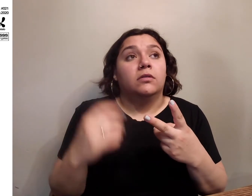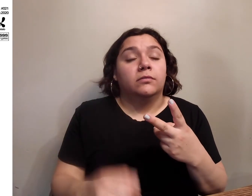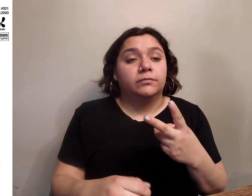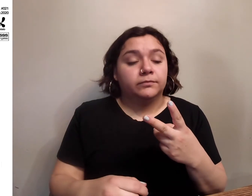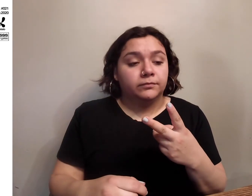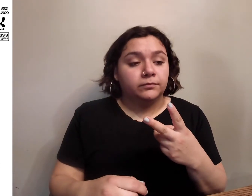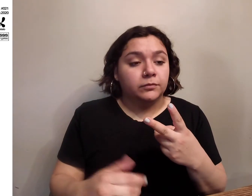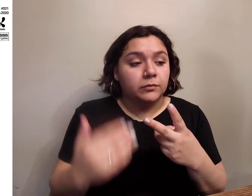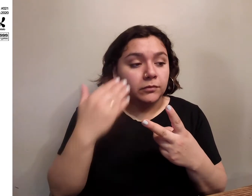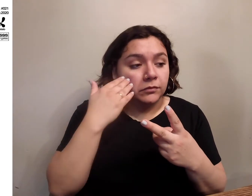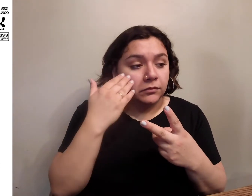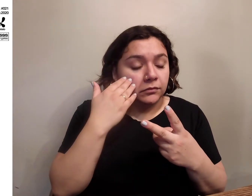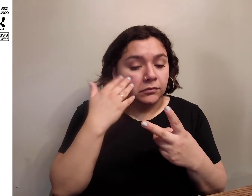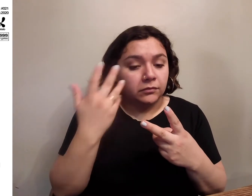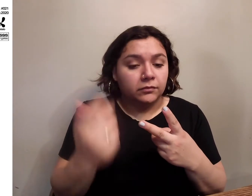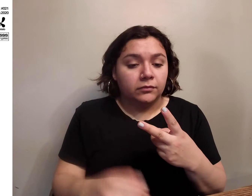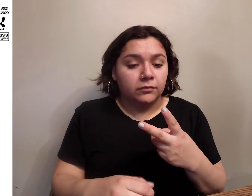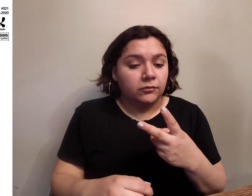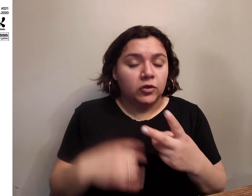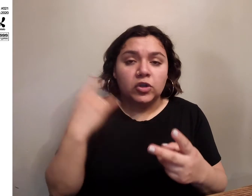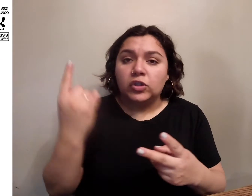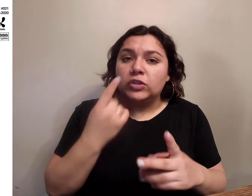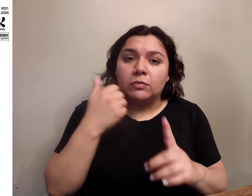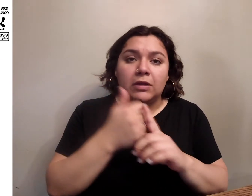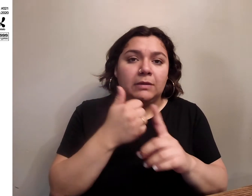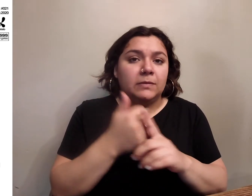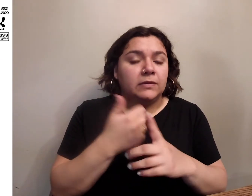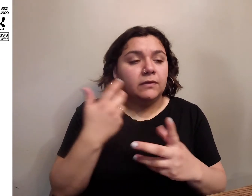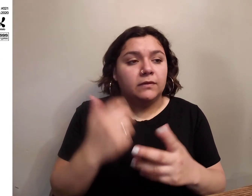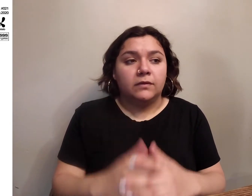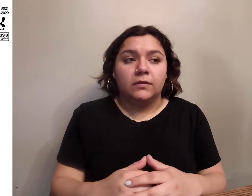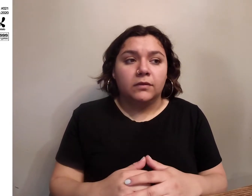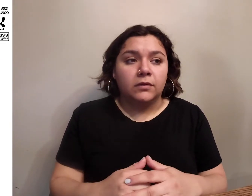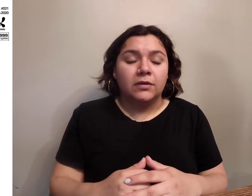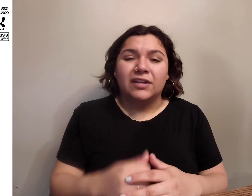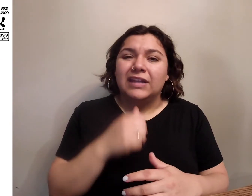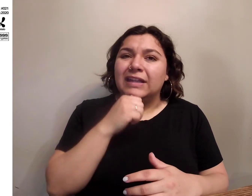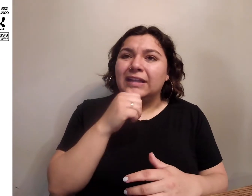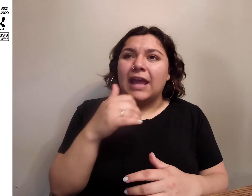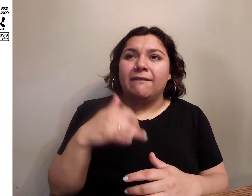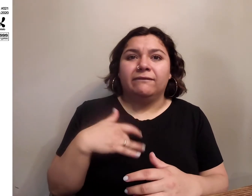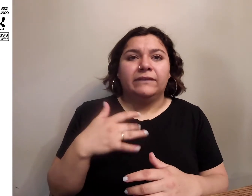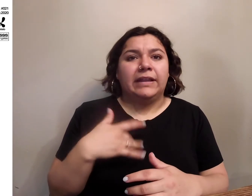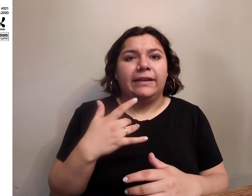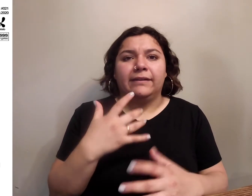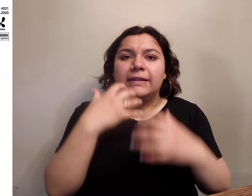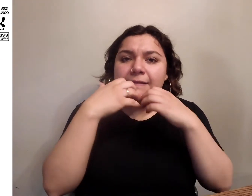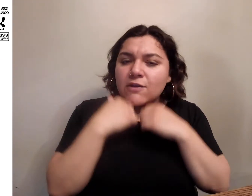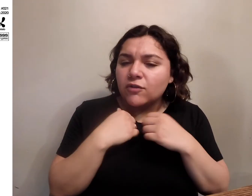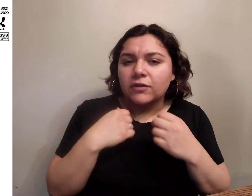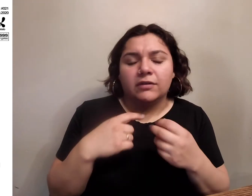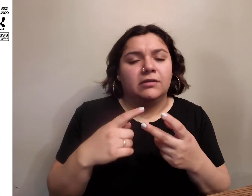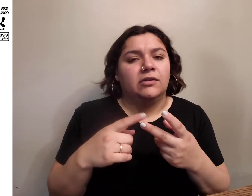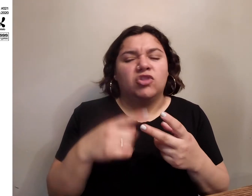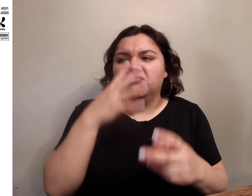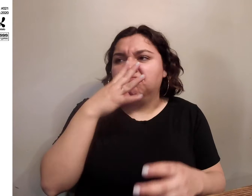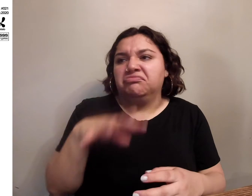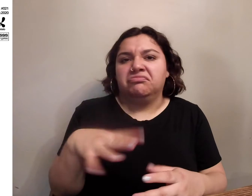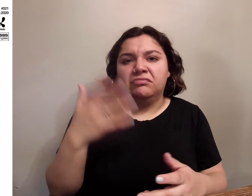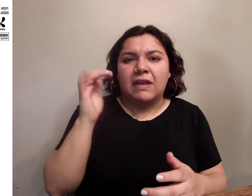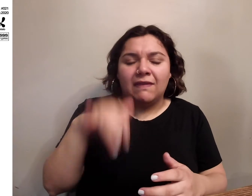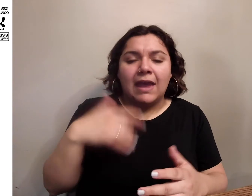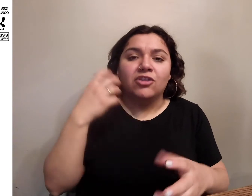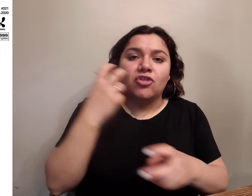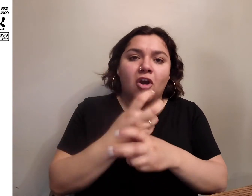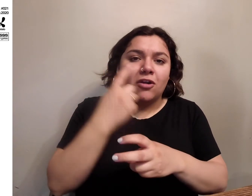you know just just somebody being sort of just unfeeling and uncaring. It's hard for us